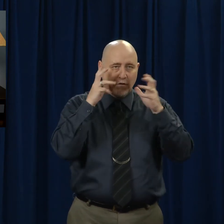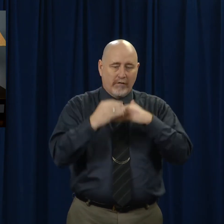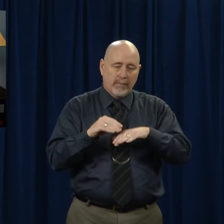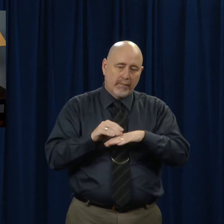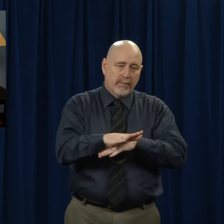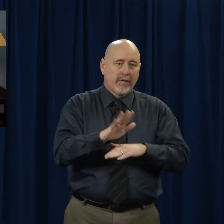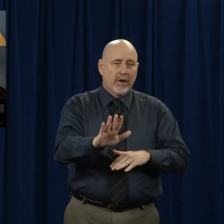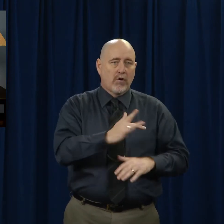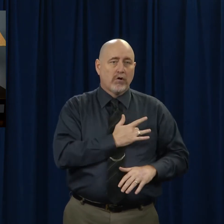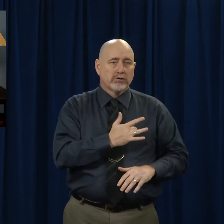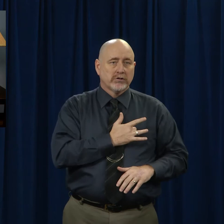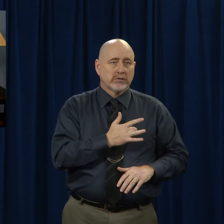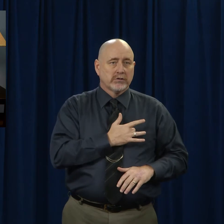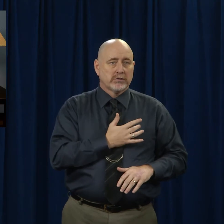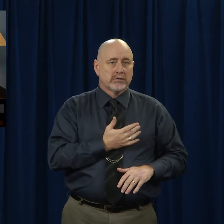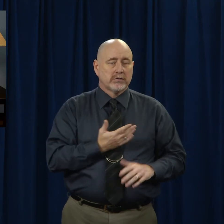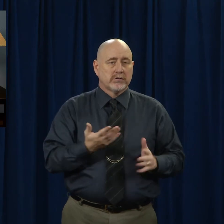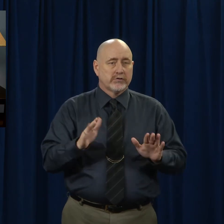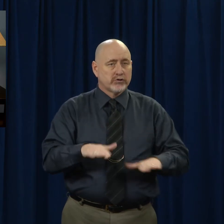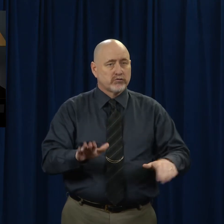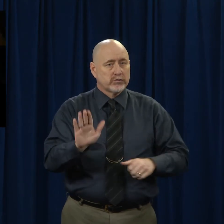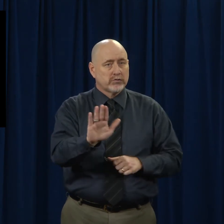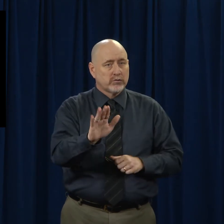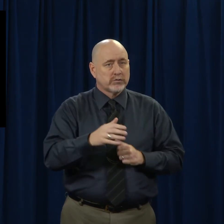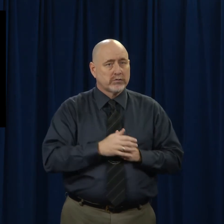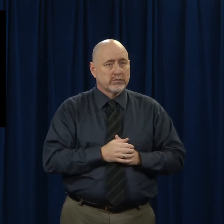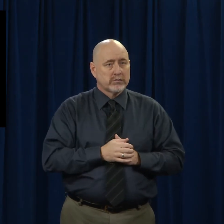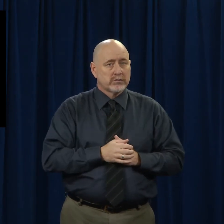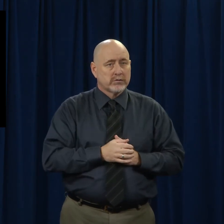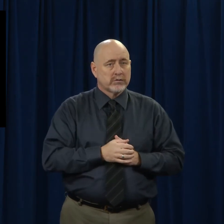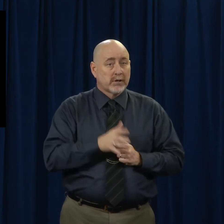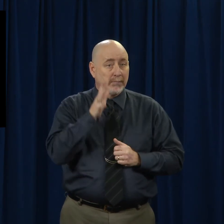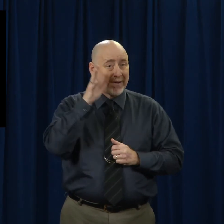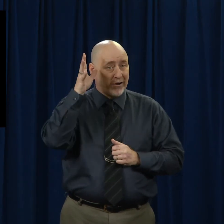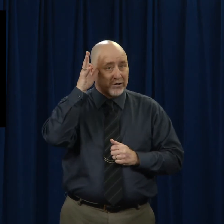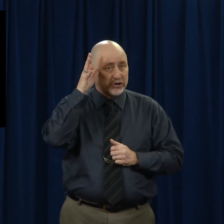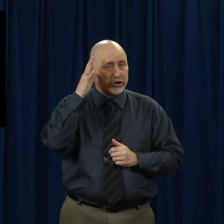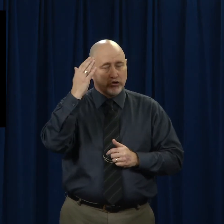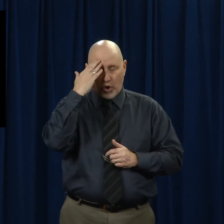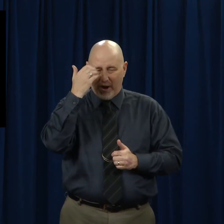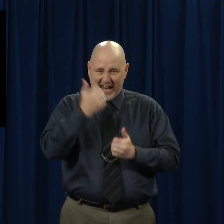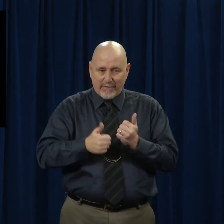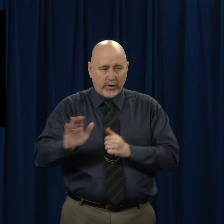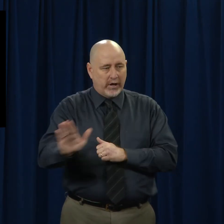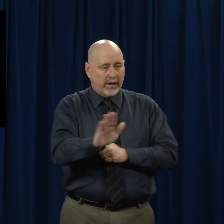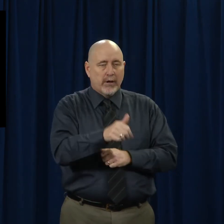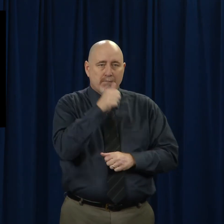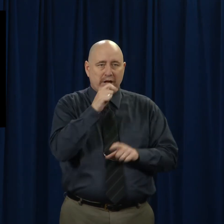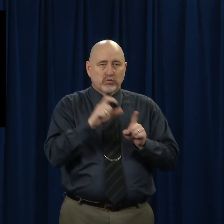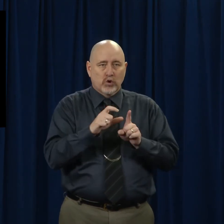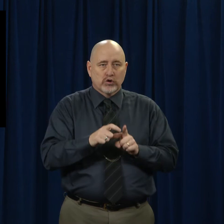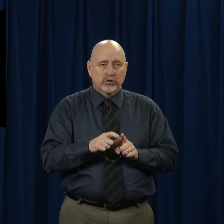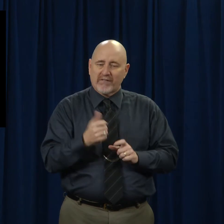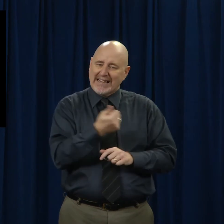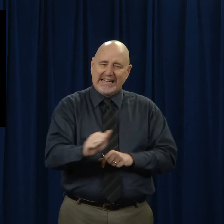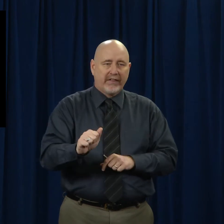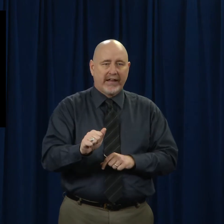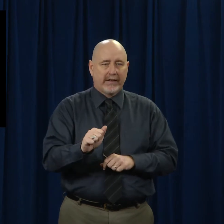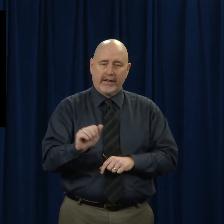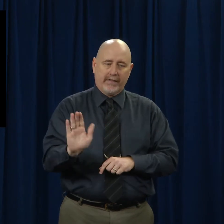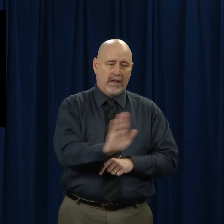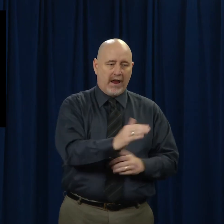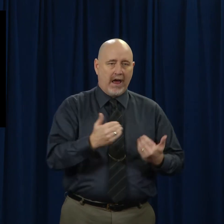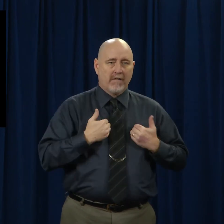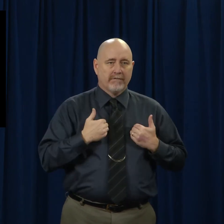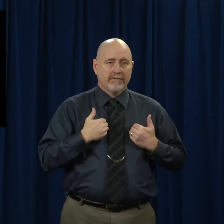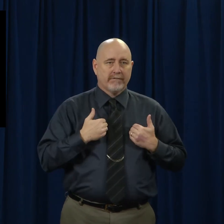from getting into the hearts of your children. Parents should have every password of anything that